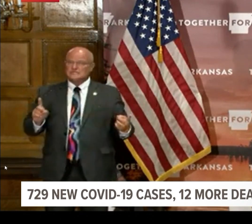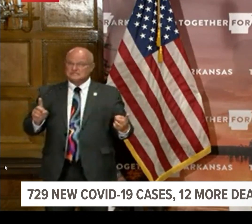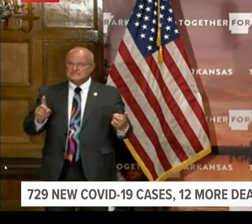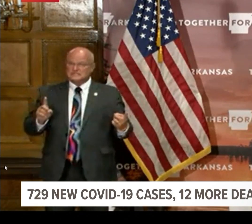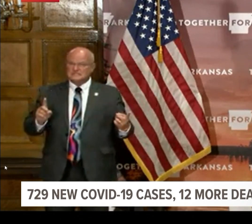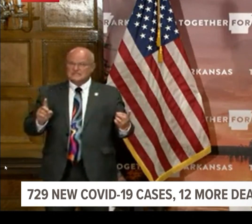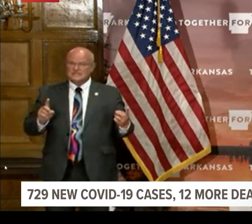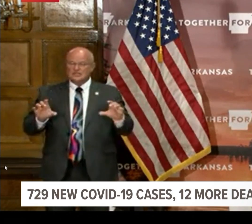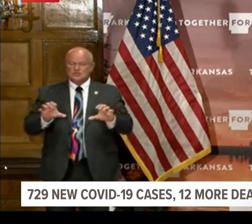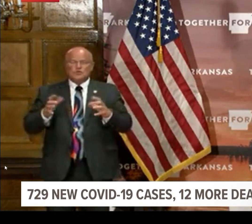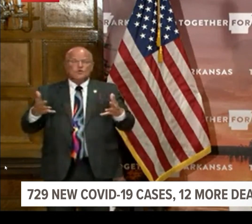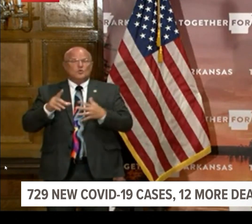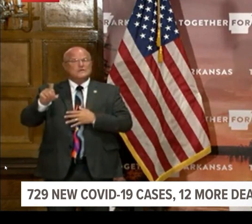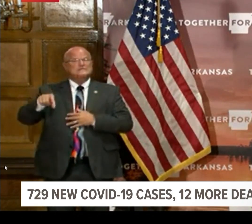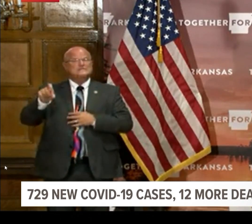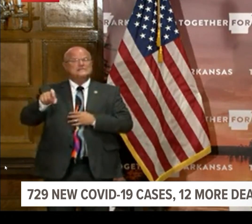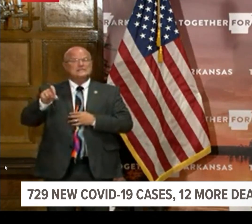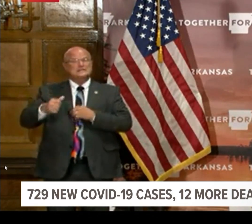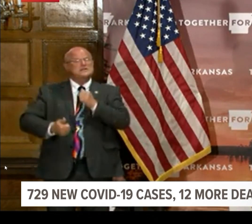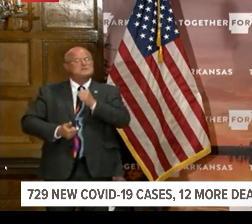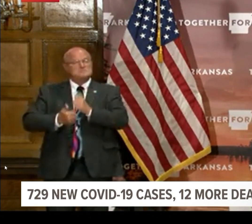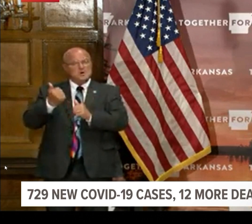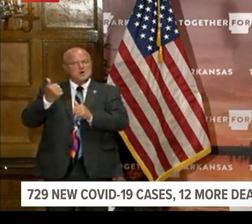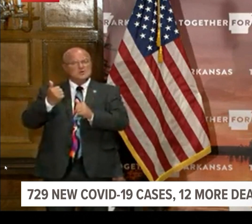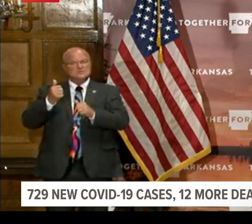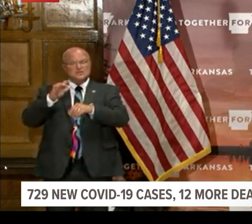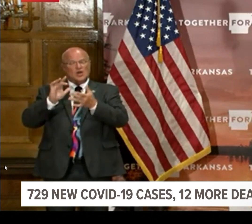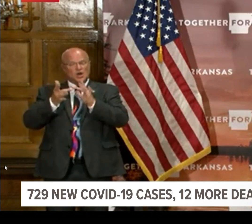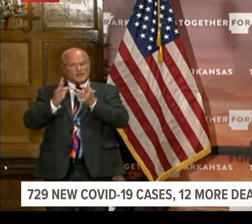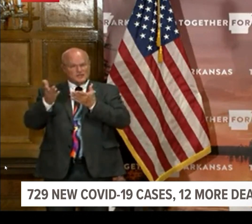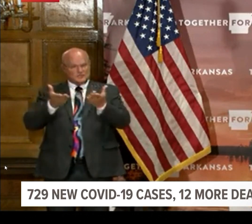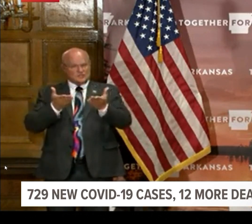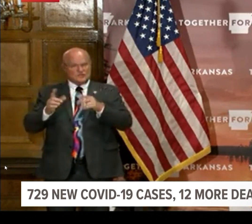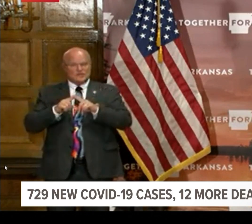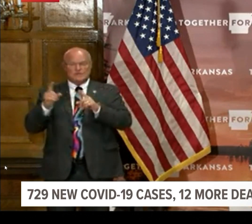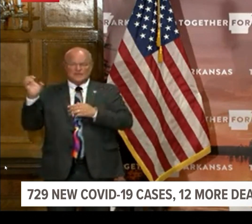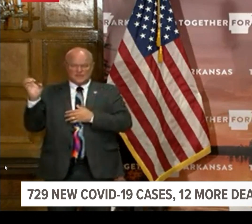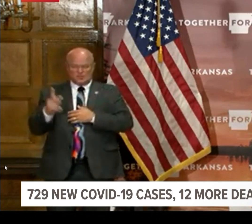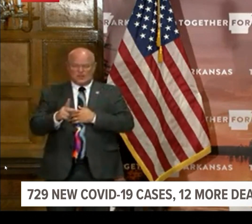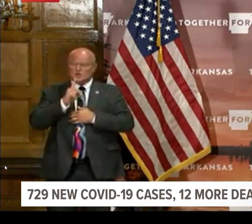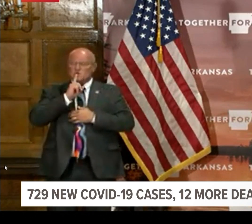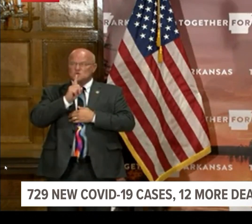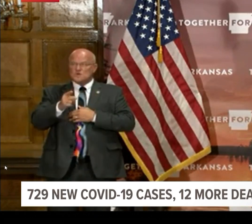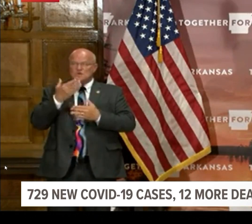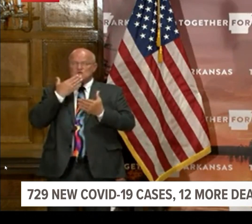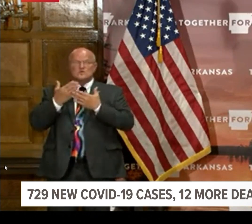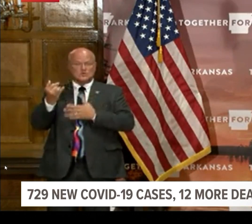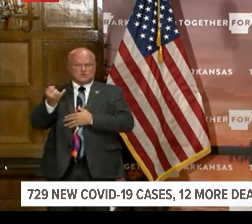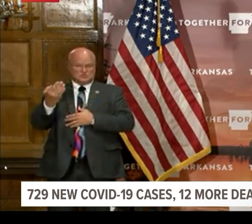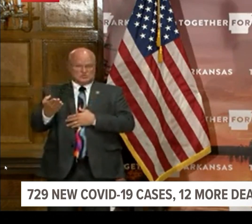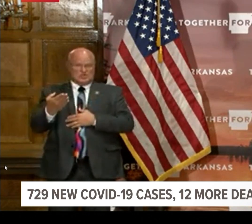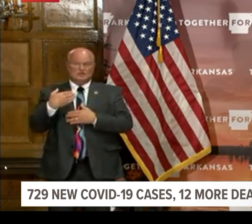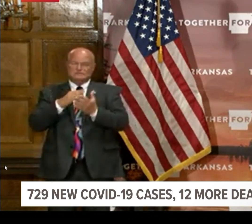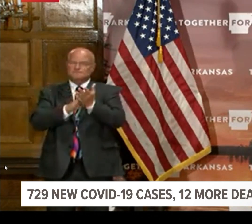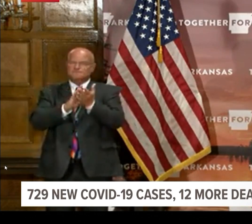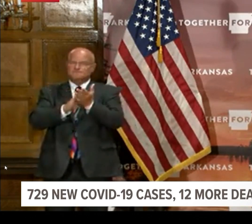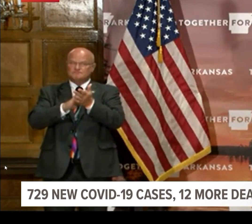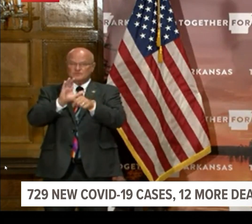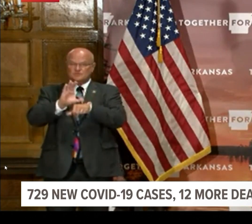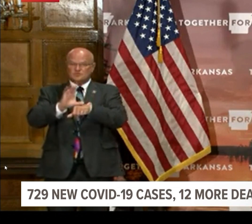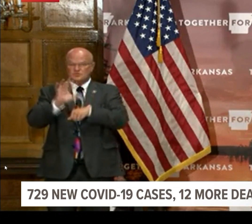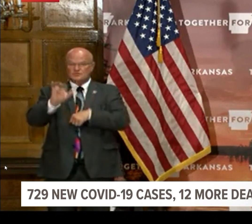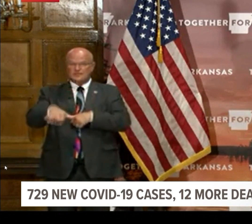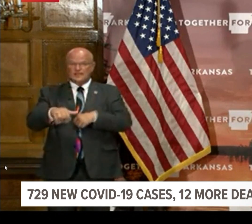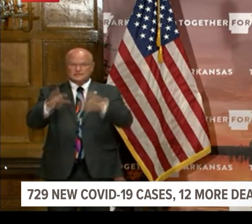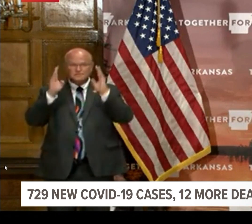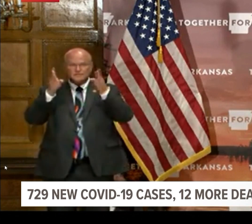distancing, doing what's needed, mostly online services, but as they go back, they're really doing a good job, and I applaud them for it,